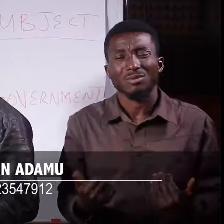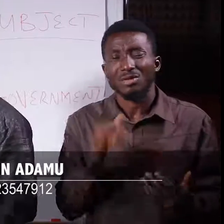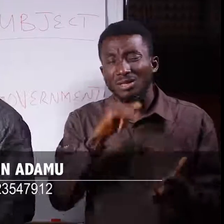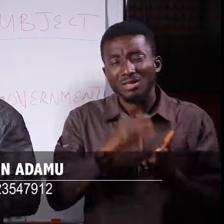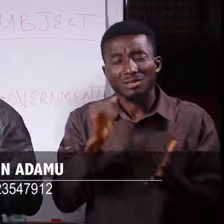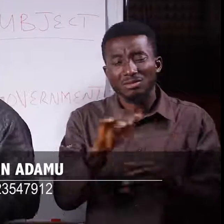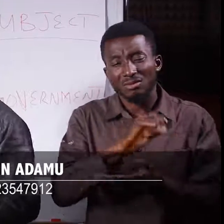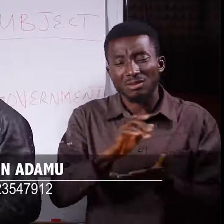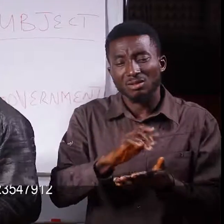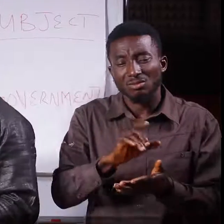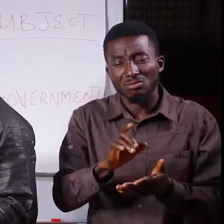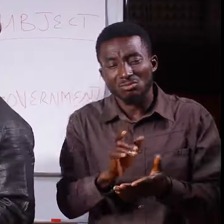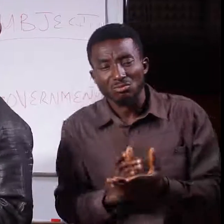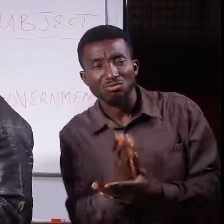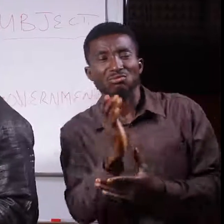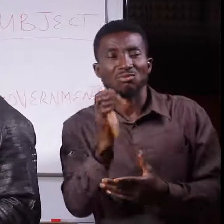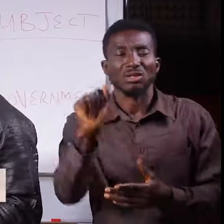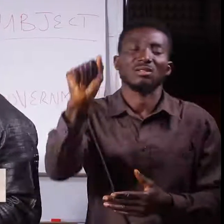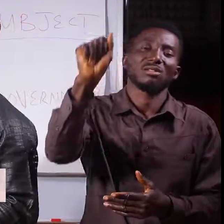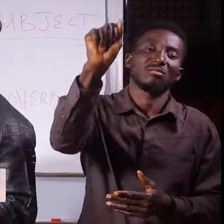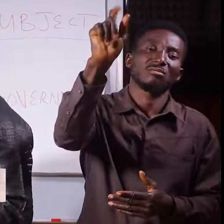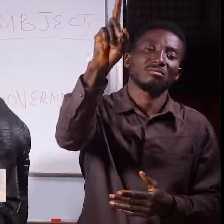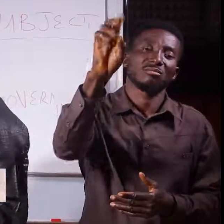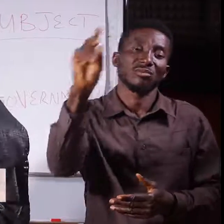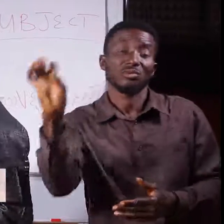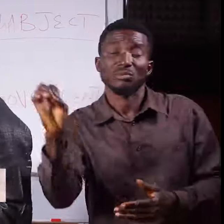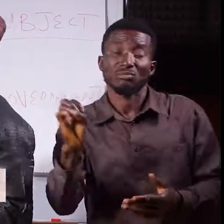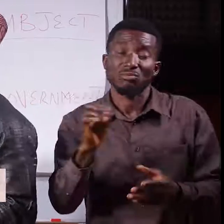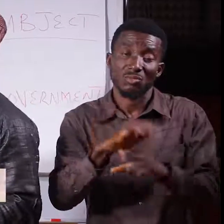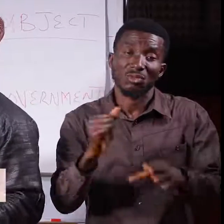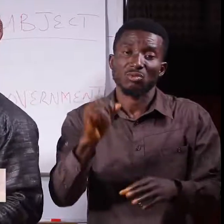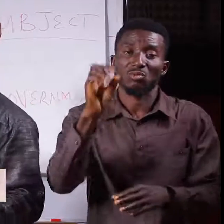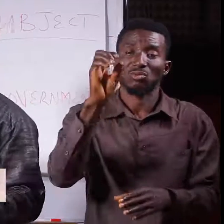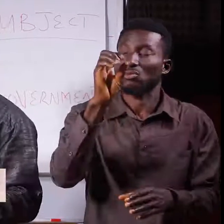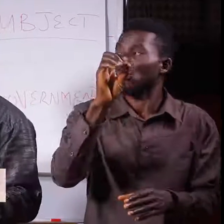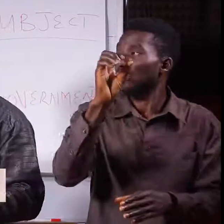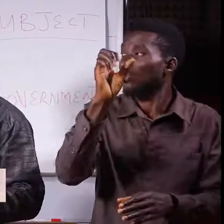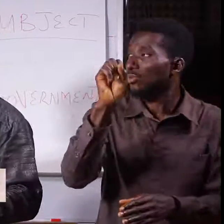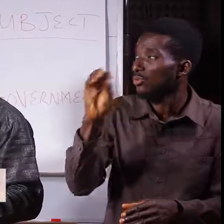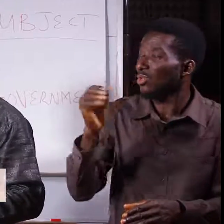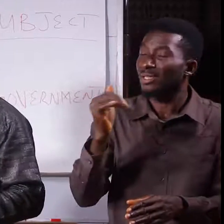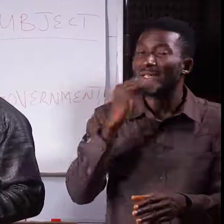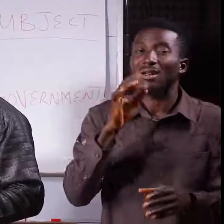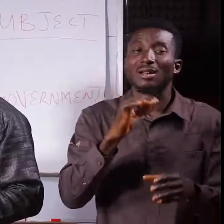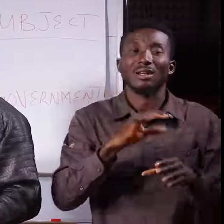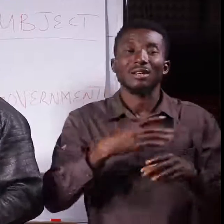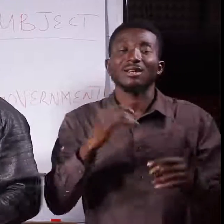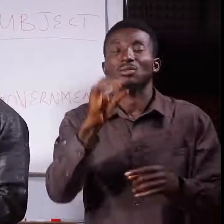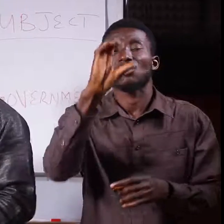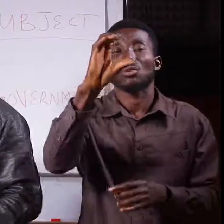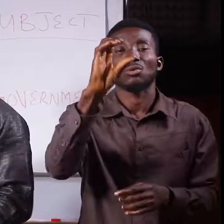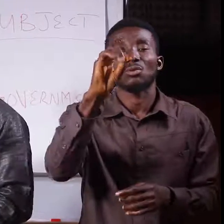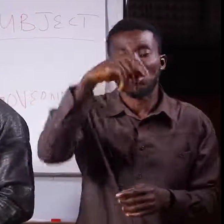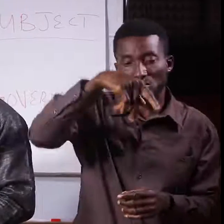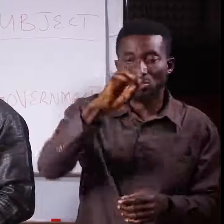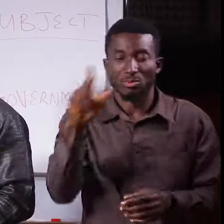document called instruments. And as mentioned, they are like corporate bodies. They are